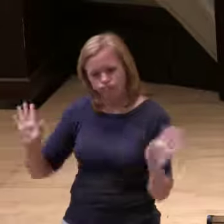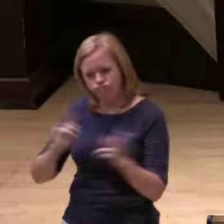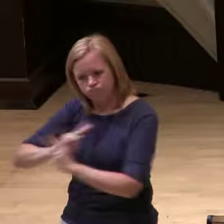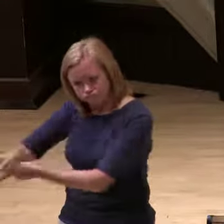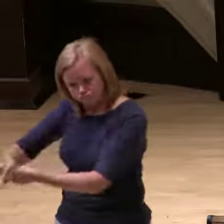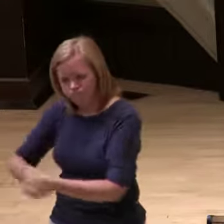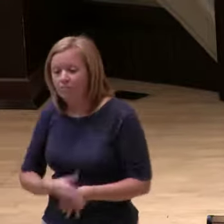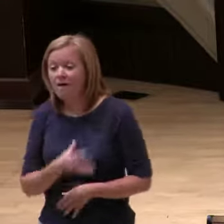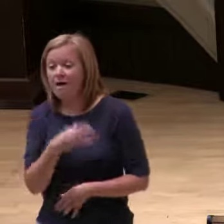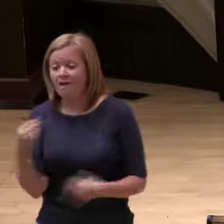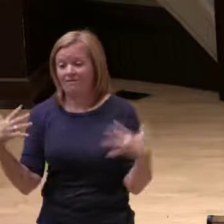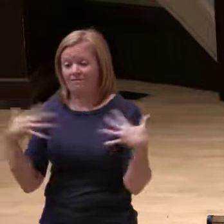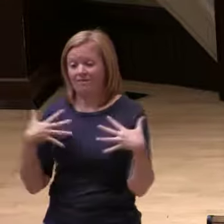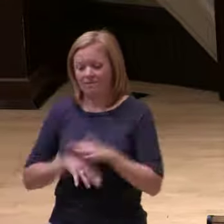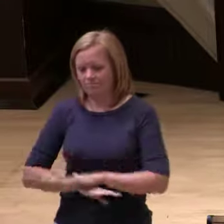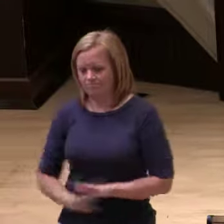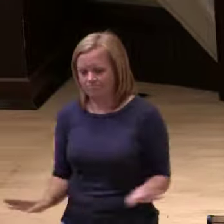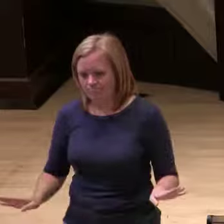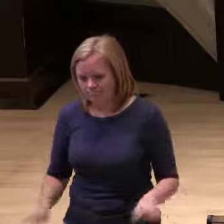not be afraid.